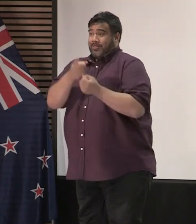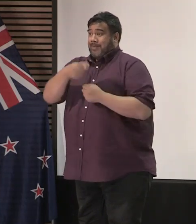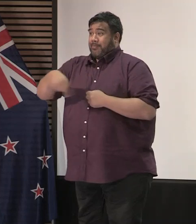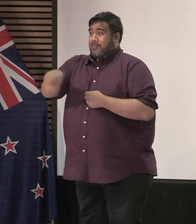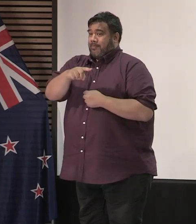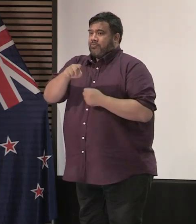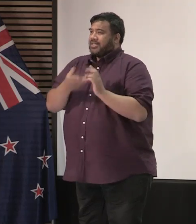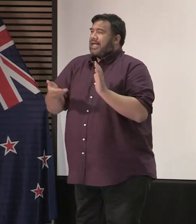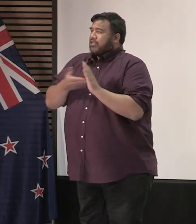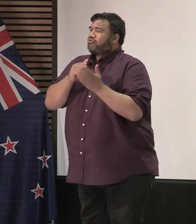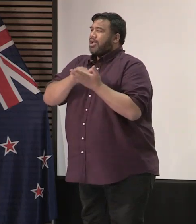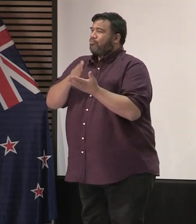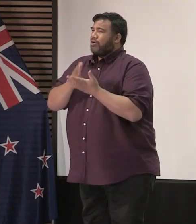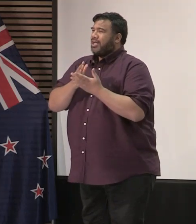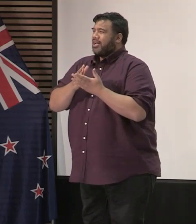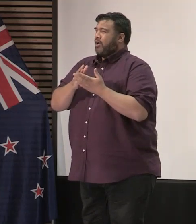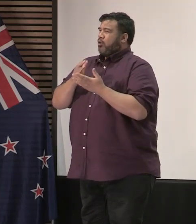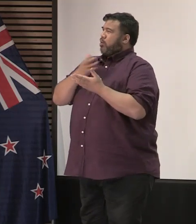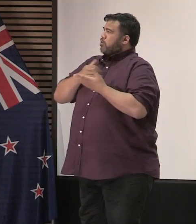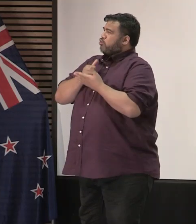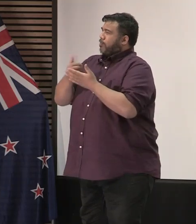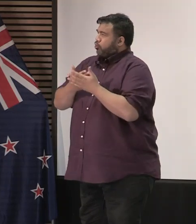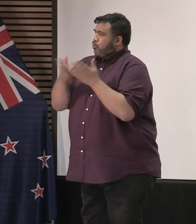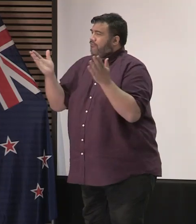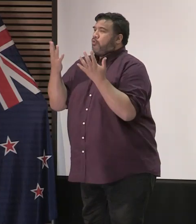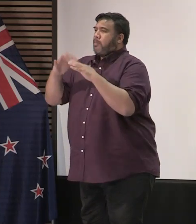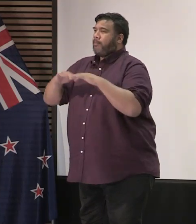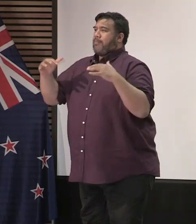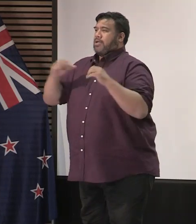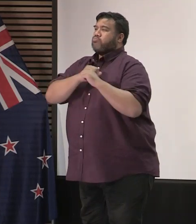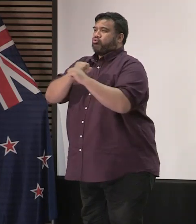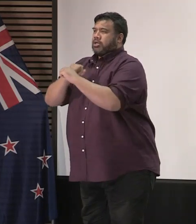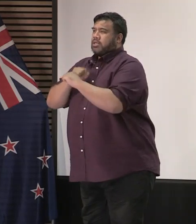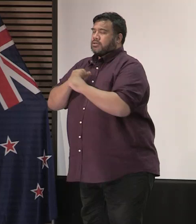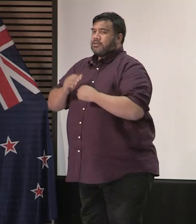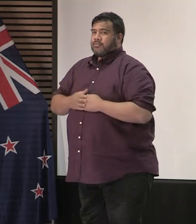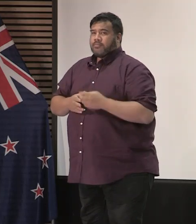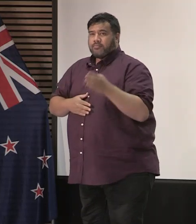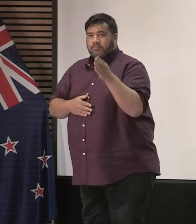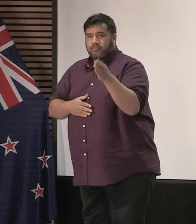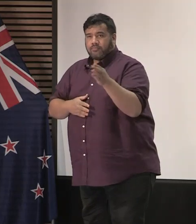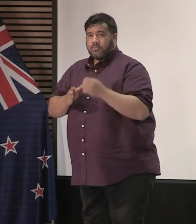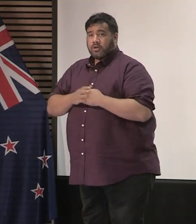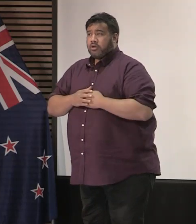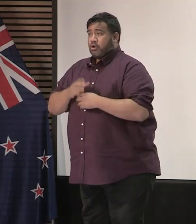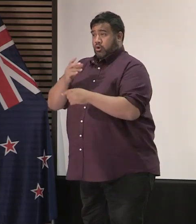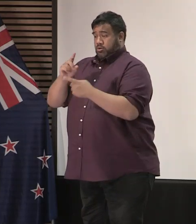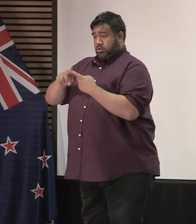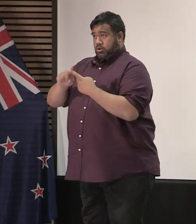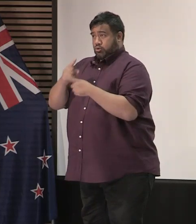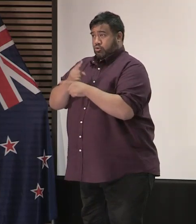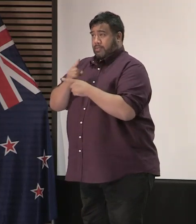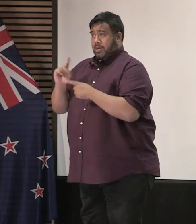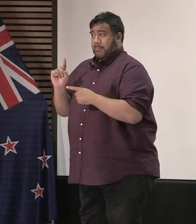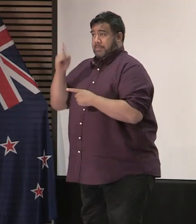around increasing and supporting public sector broadcasting. Can I ask about the minister's pay and then a follow-up on the media package as